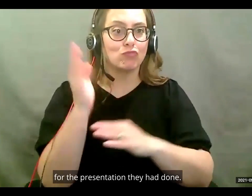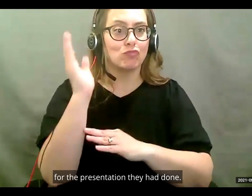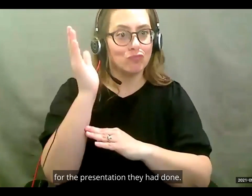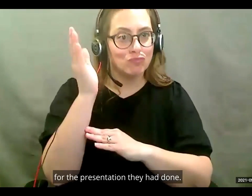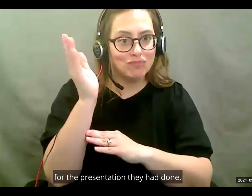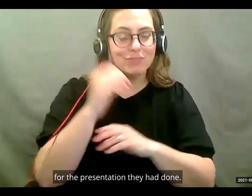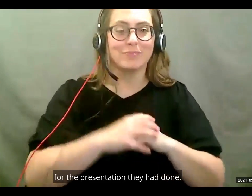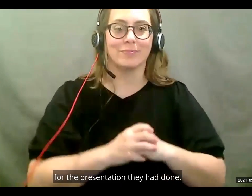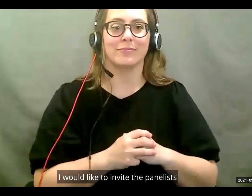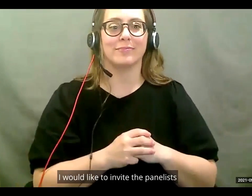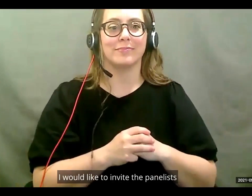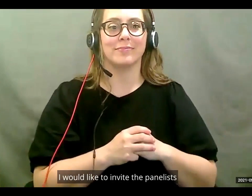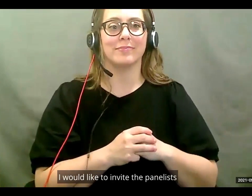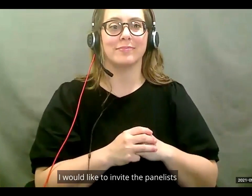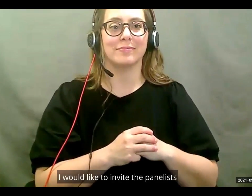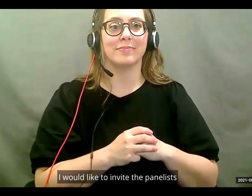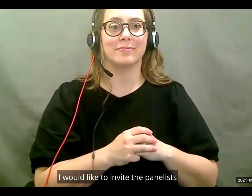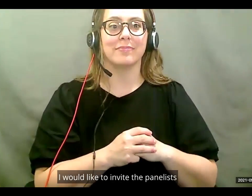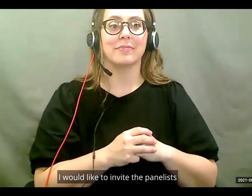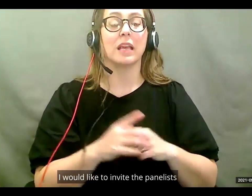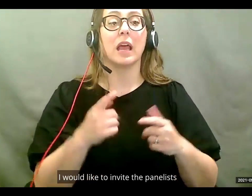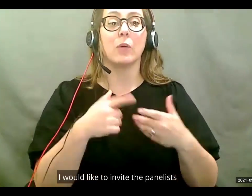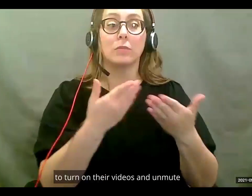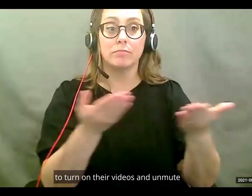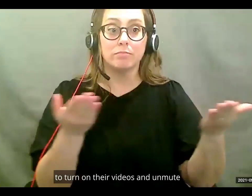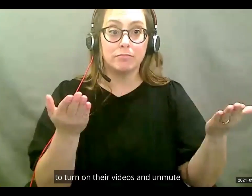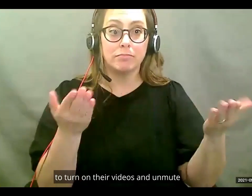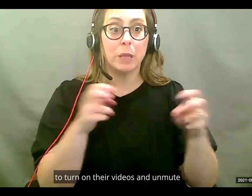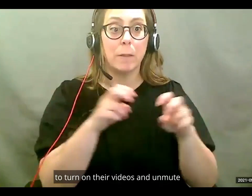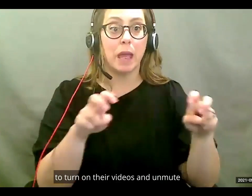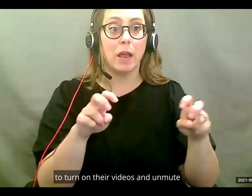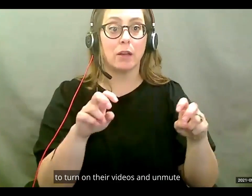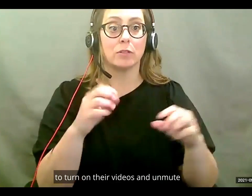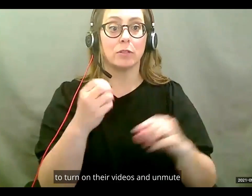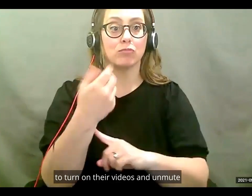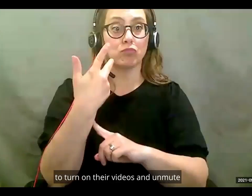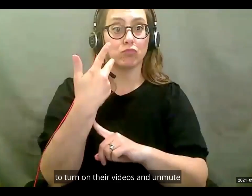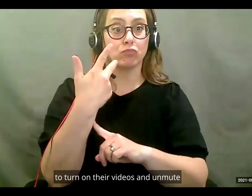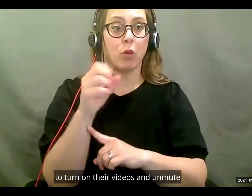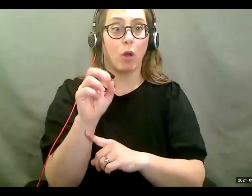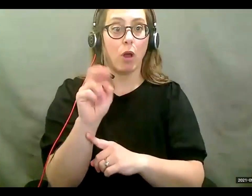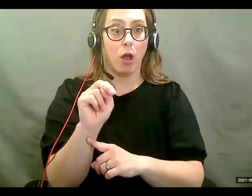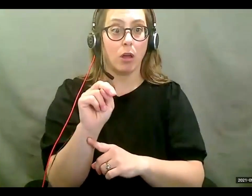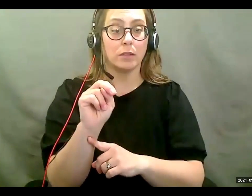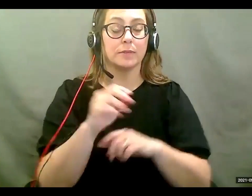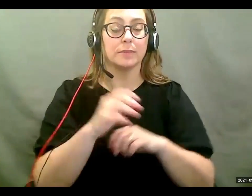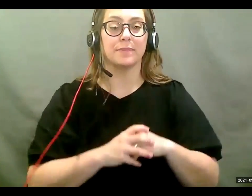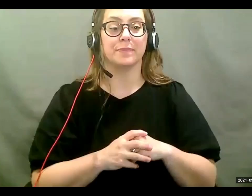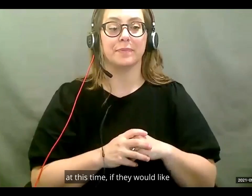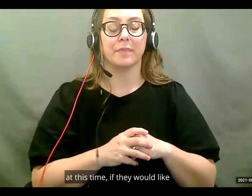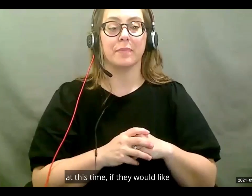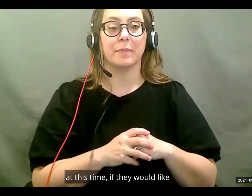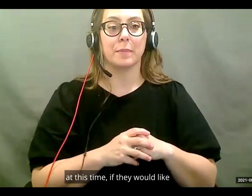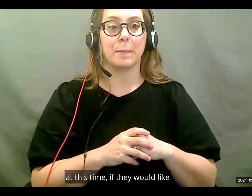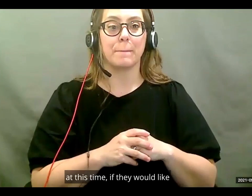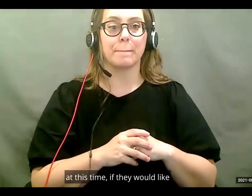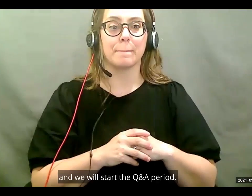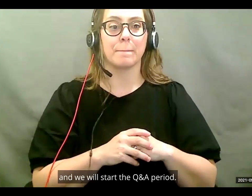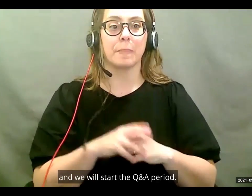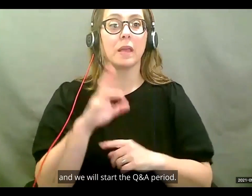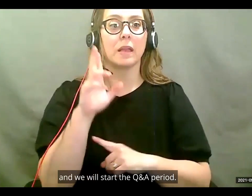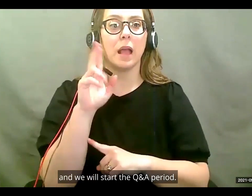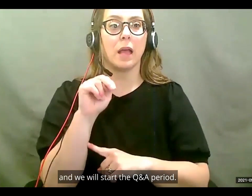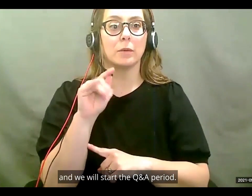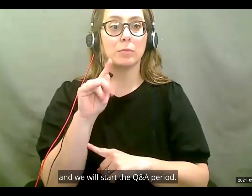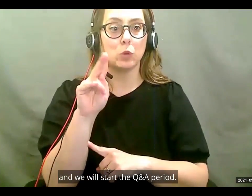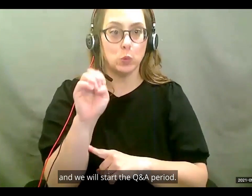they had done. I would like to invite the panelists to turn on their videos and unmute at this time if they would like, and